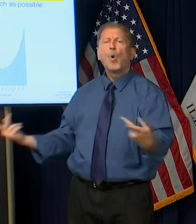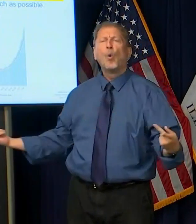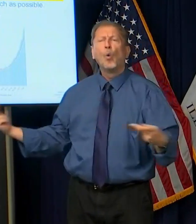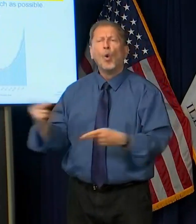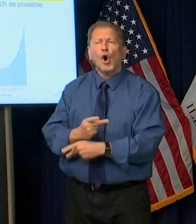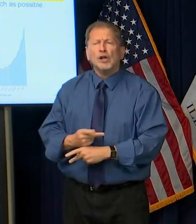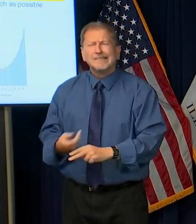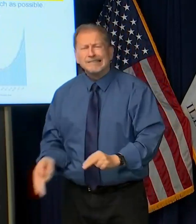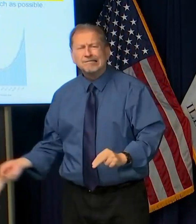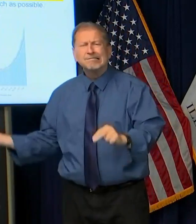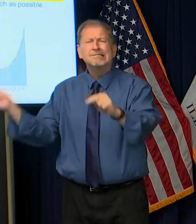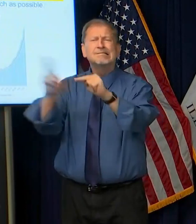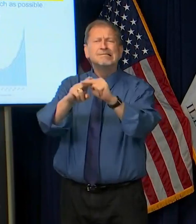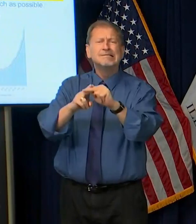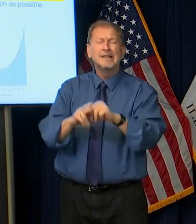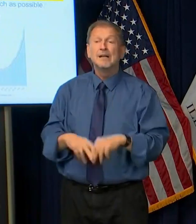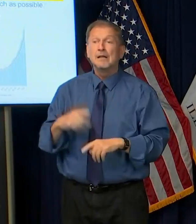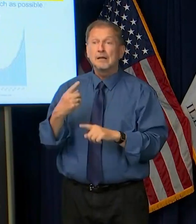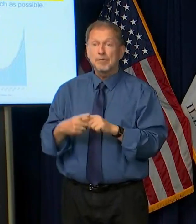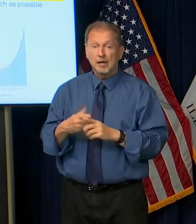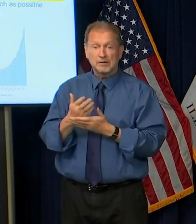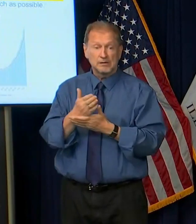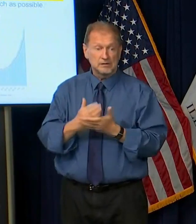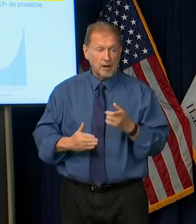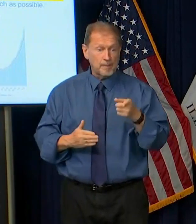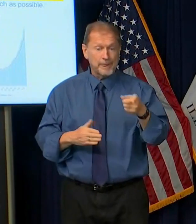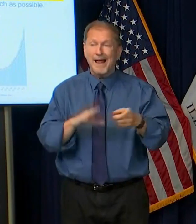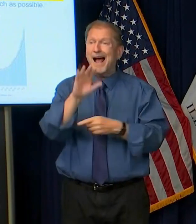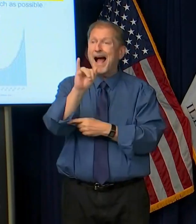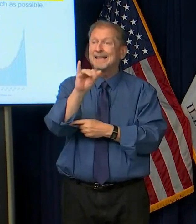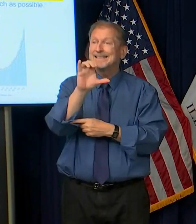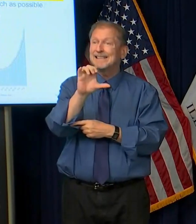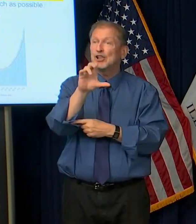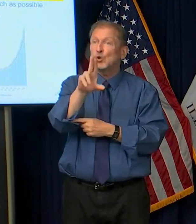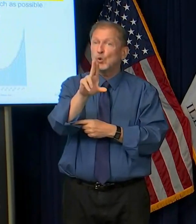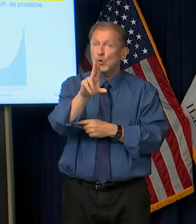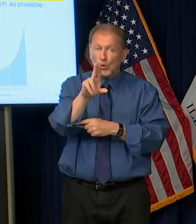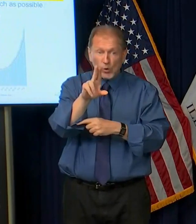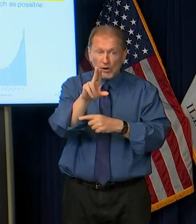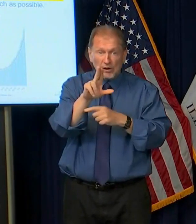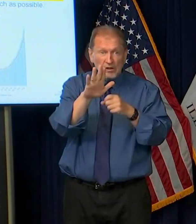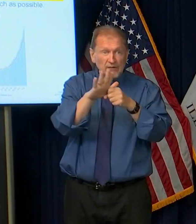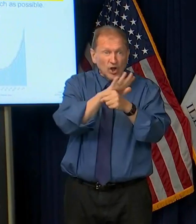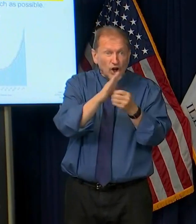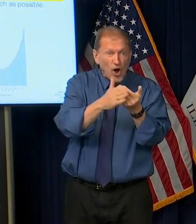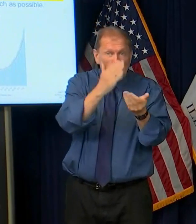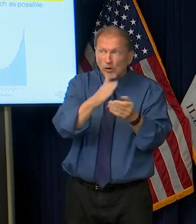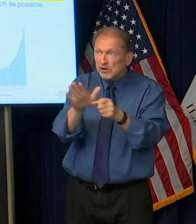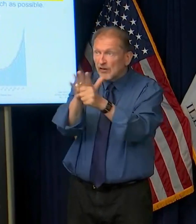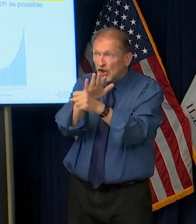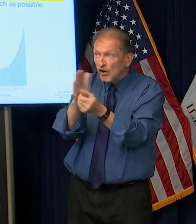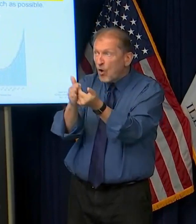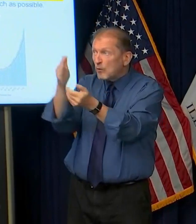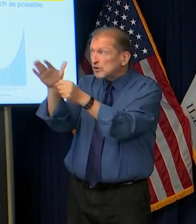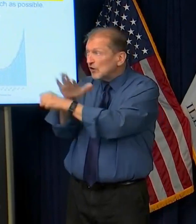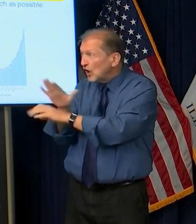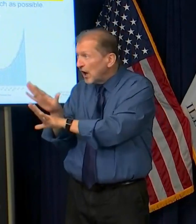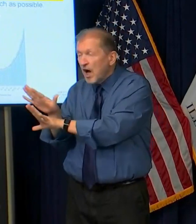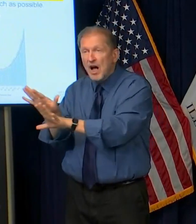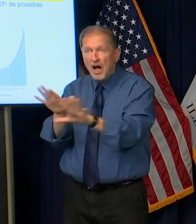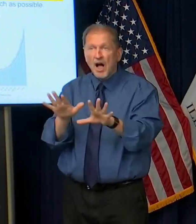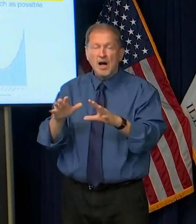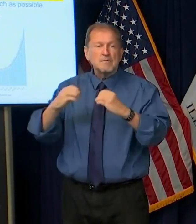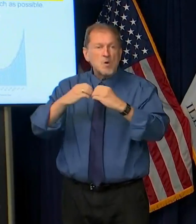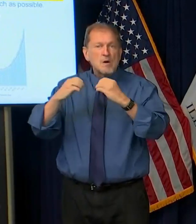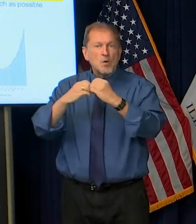have regions at risk for potential ICU bed shortages and staffing shortages as our case rates continue to